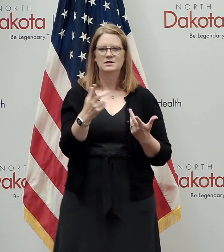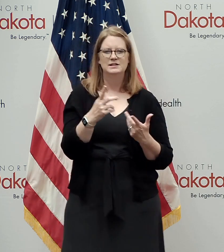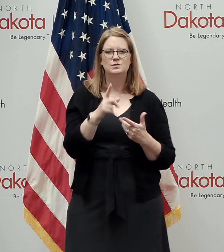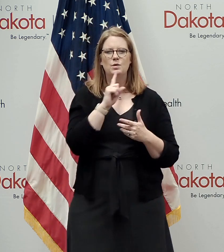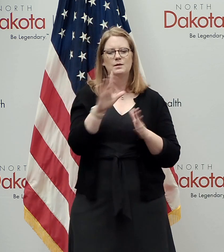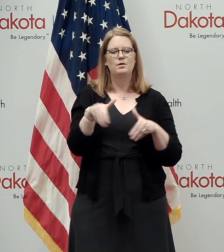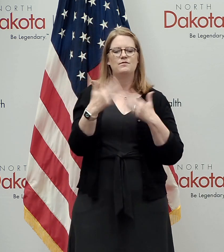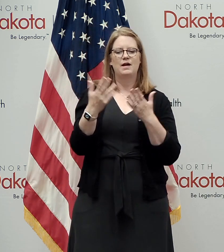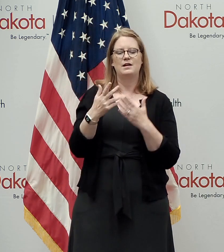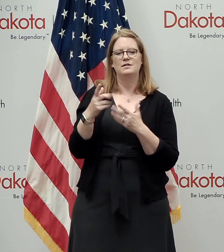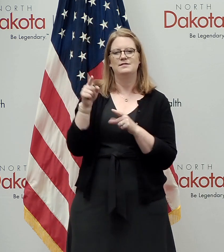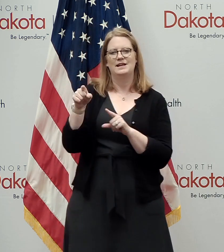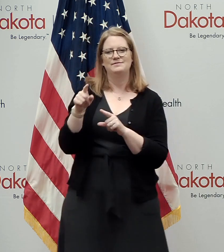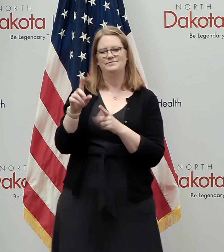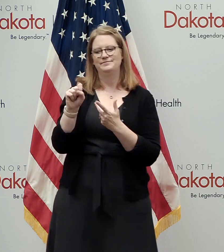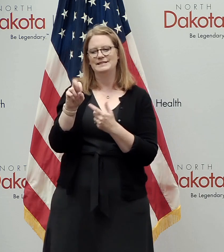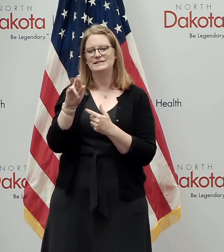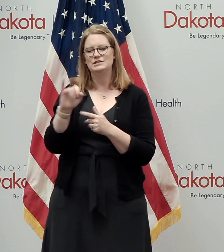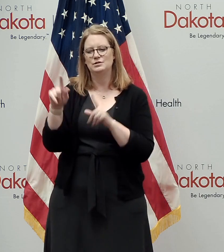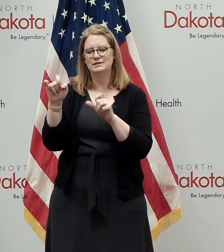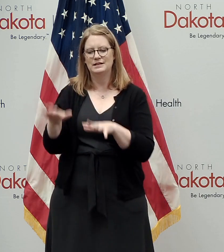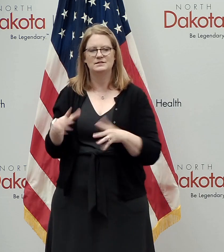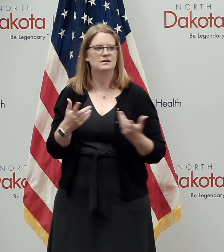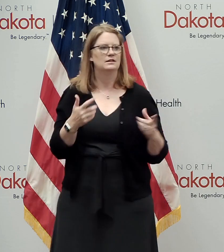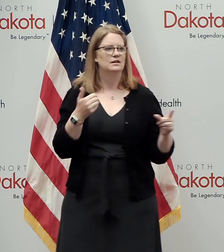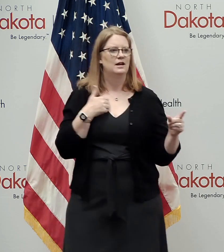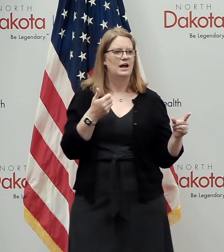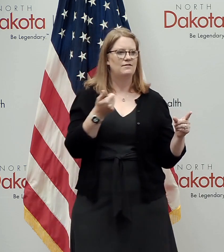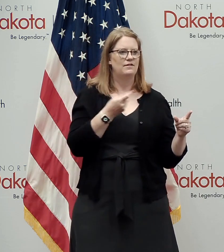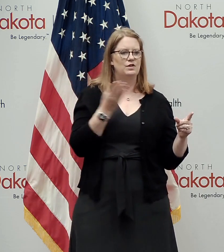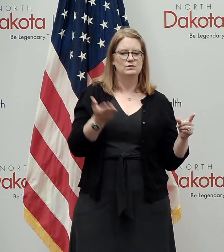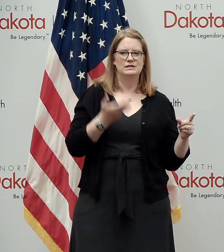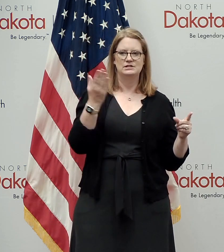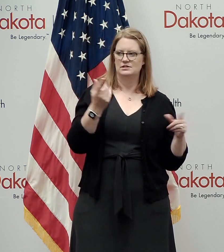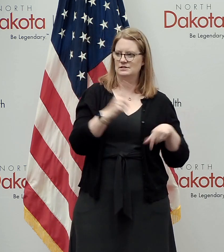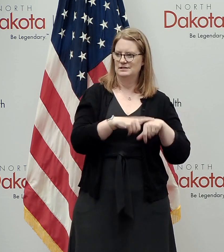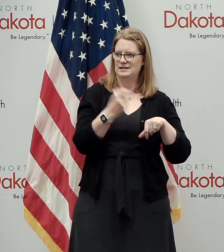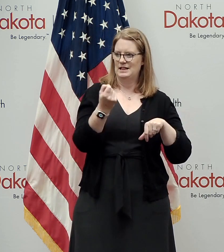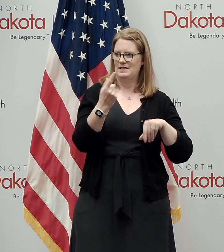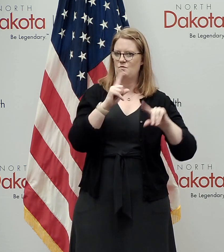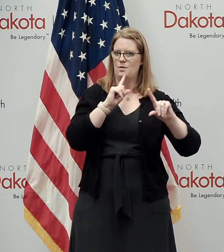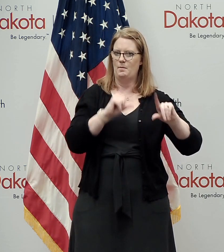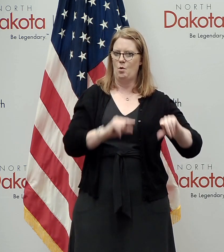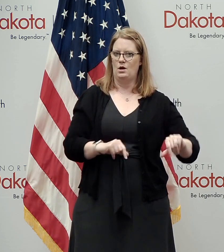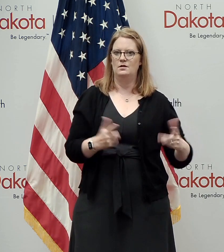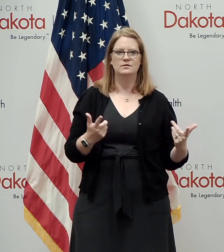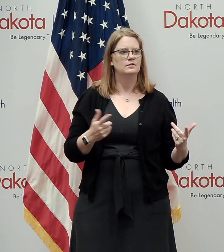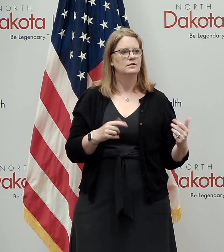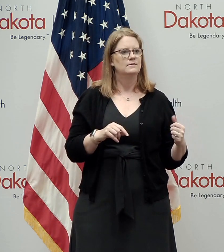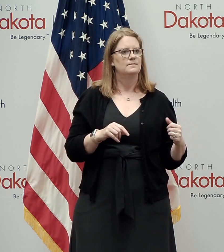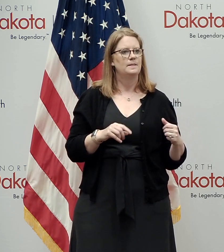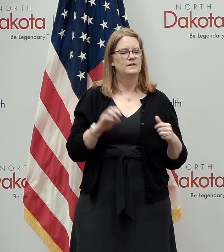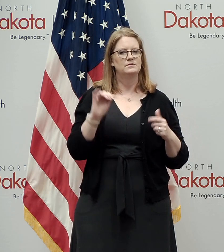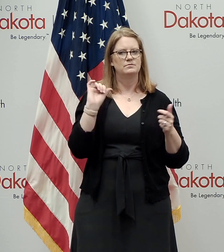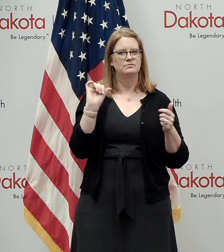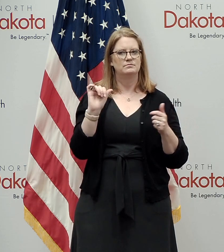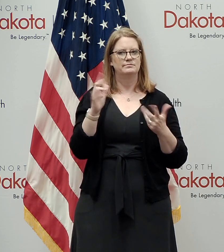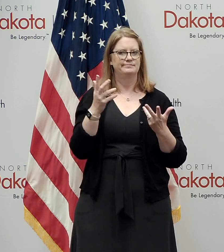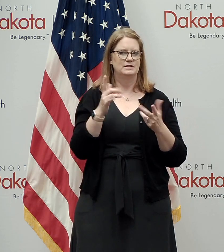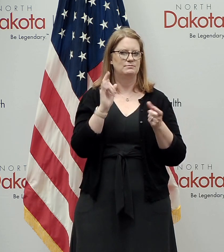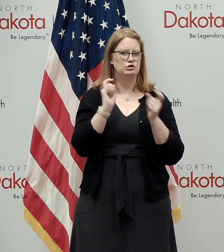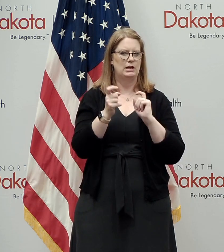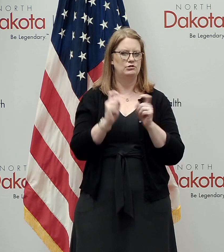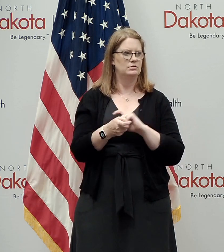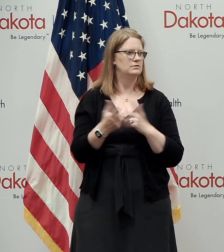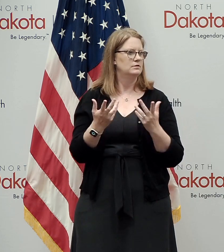I've got a few of my own suggestions on the 11 a.m. Report. I think we're talking about some other upgrades to that report to keep